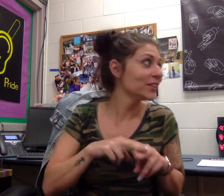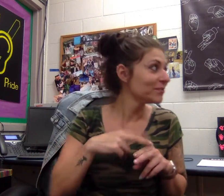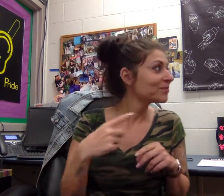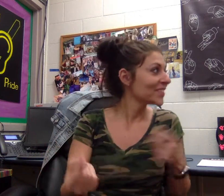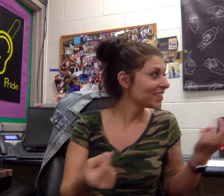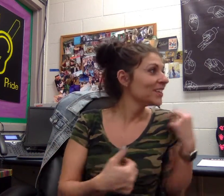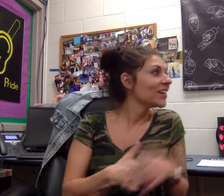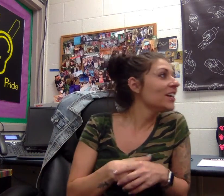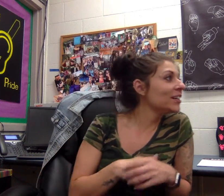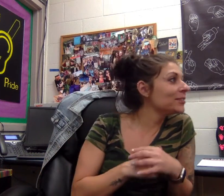um